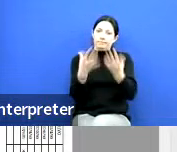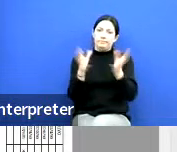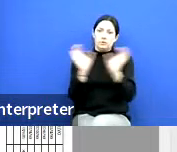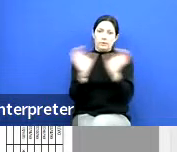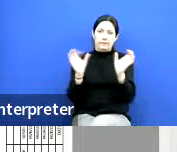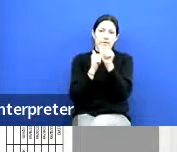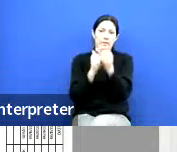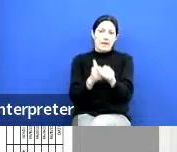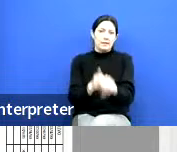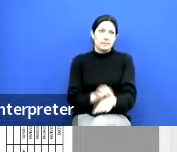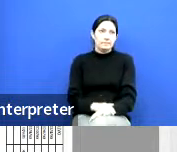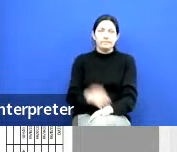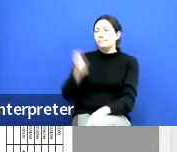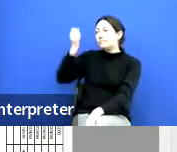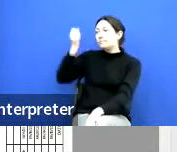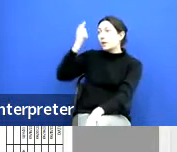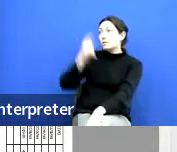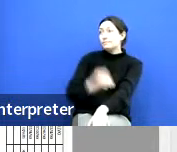Understood.